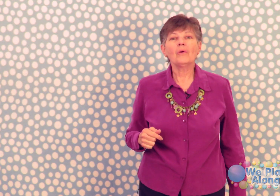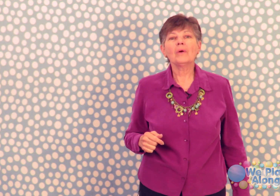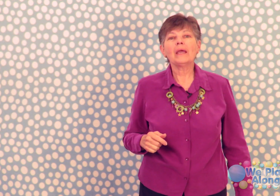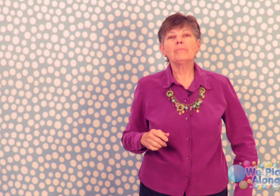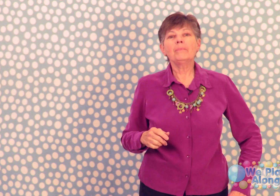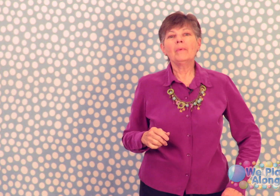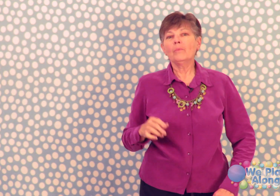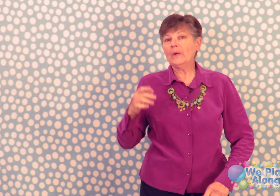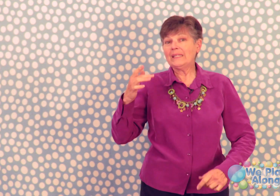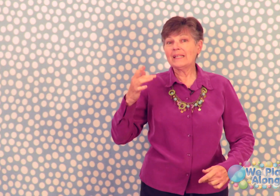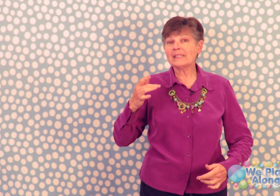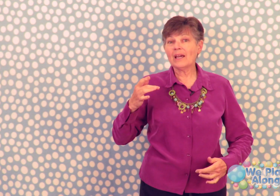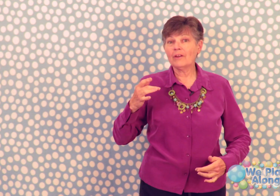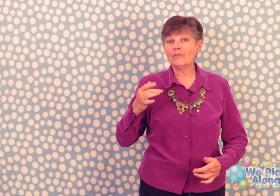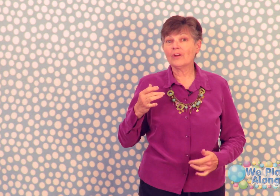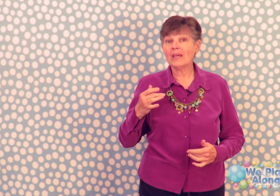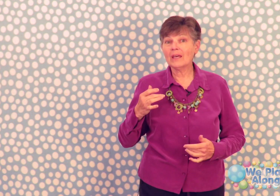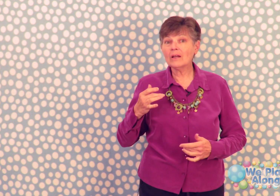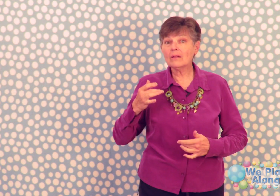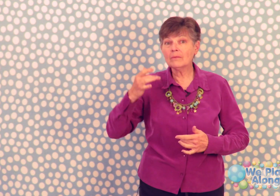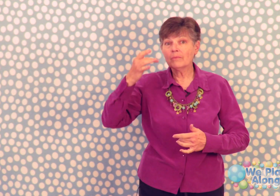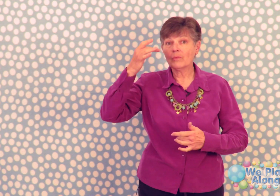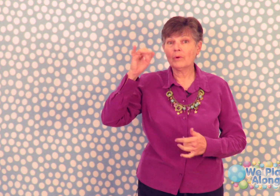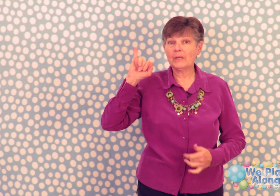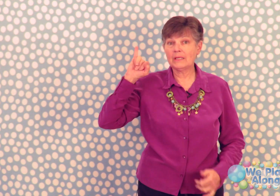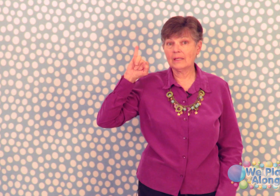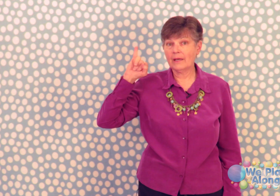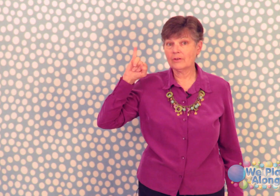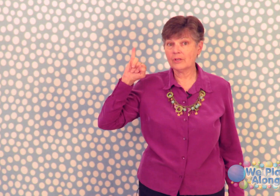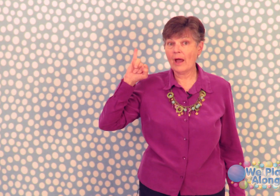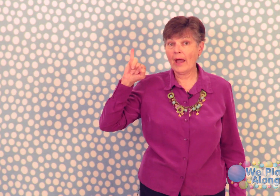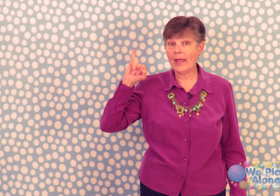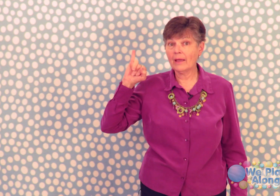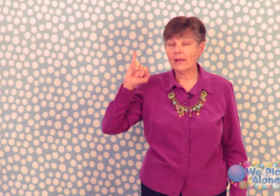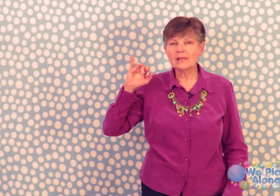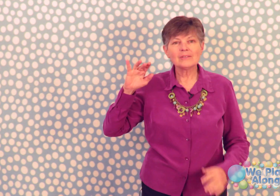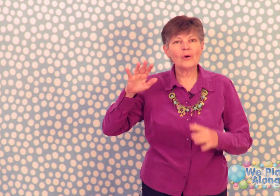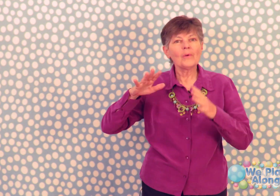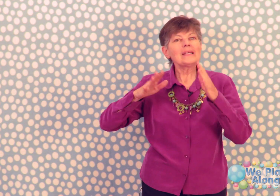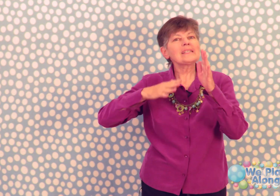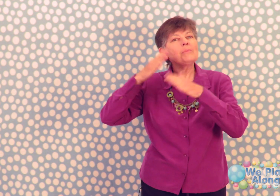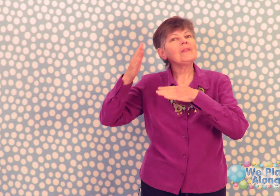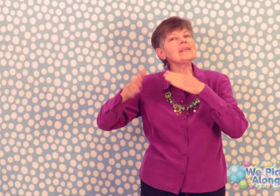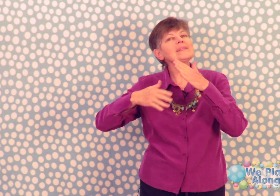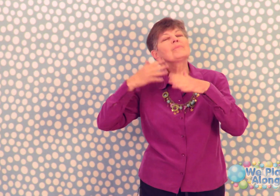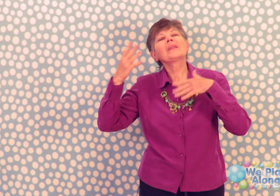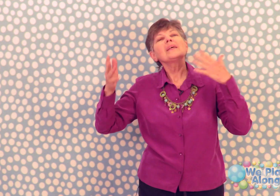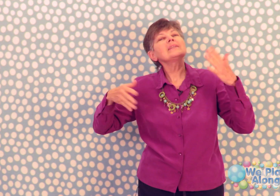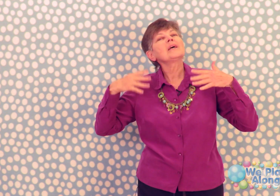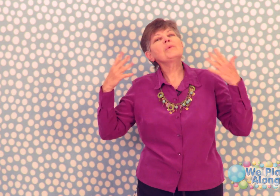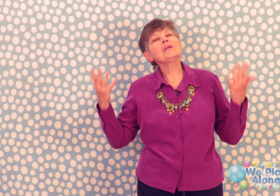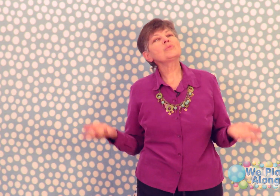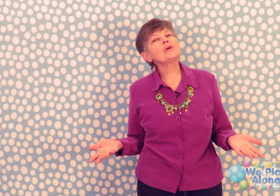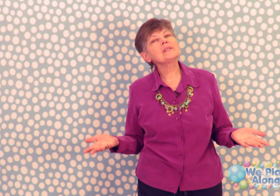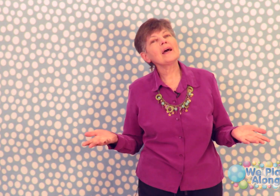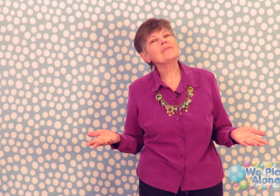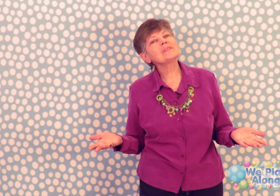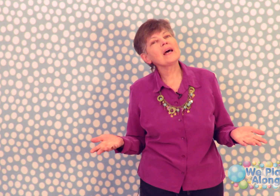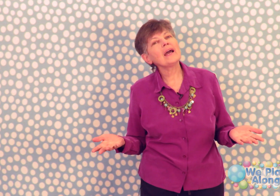Now, we did the sign for ill when we did the letters I. So some of these words have